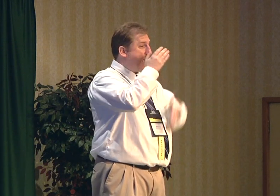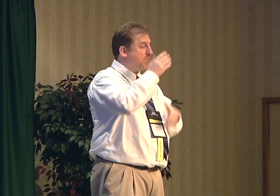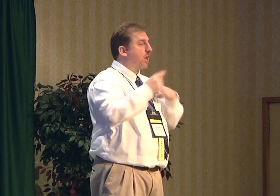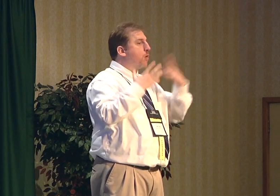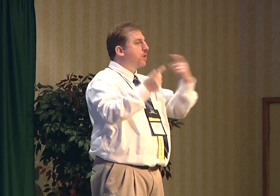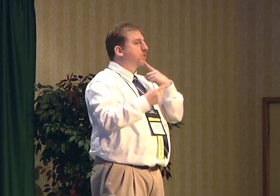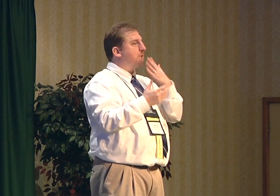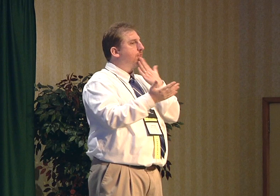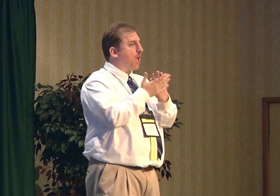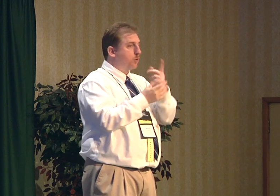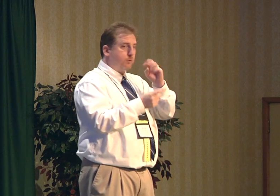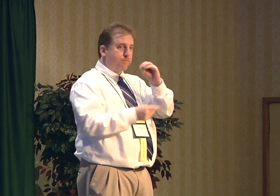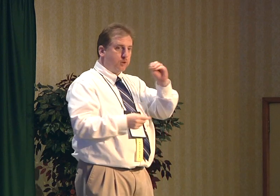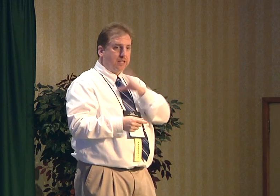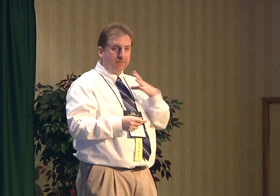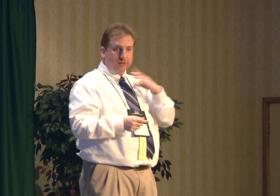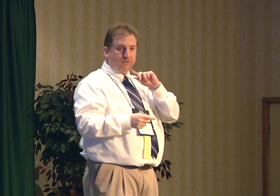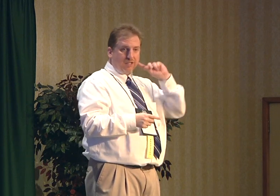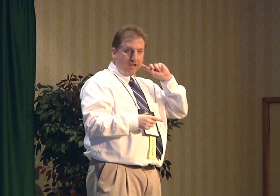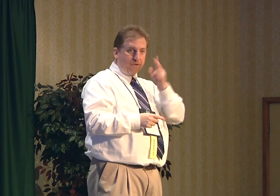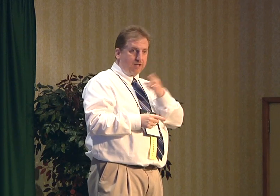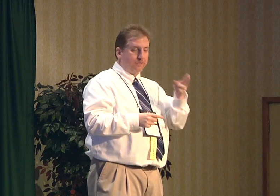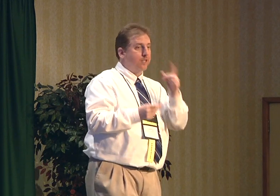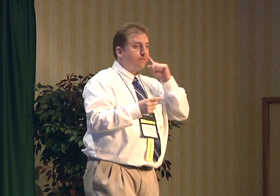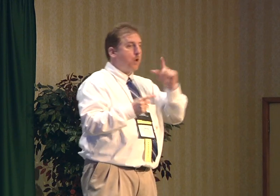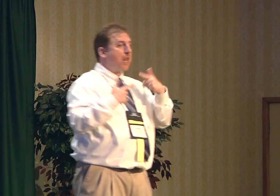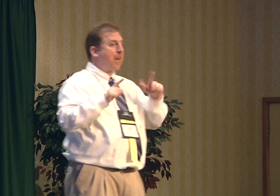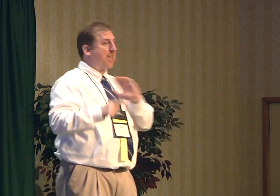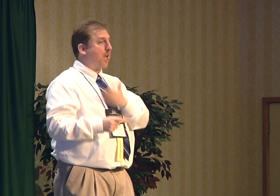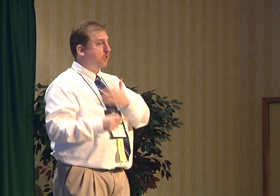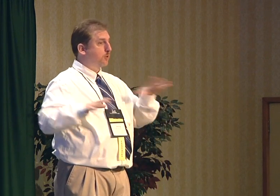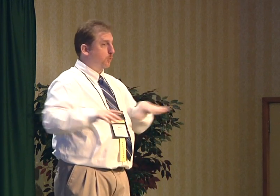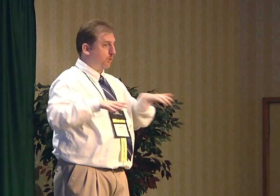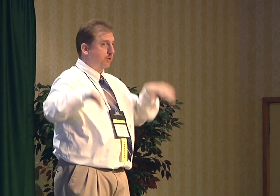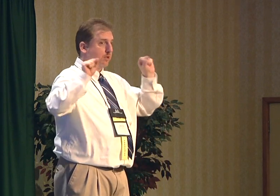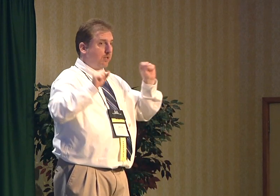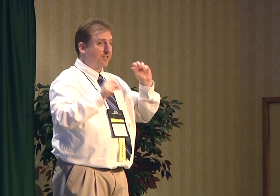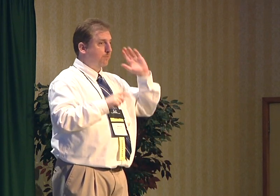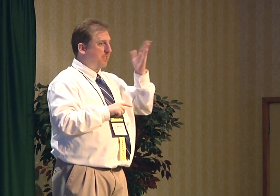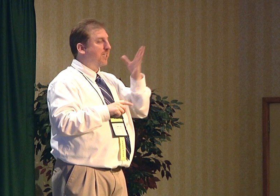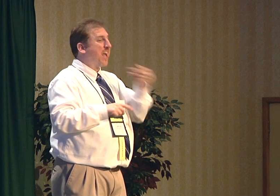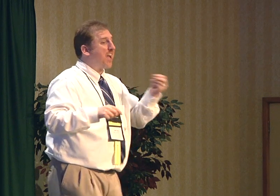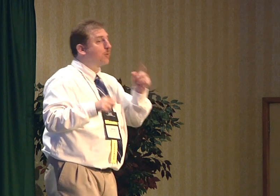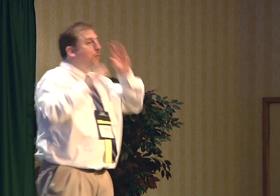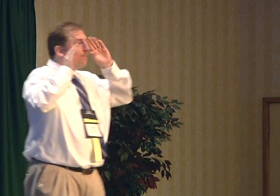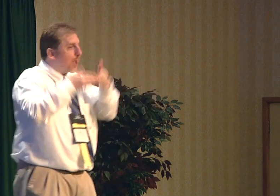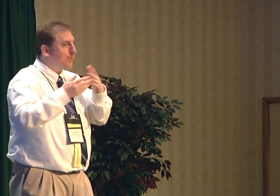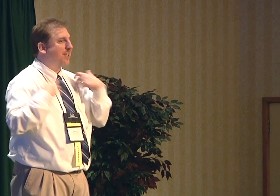And before I end, I also want to say thank you to the Missouri Commission for the Deaf and Hard of Hearing for letting us do this